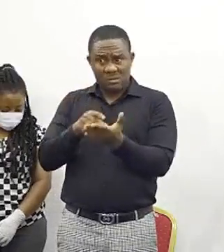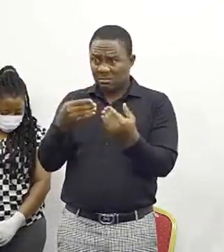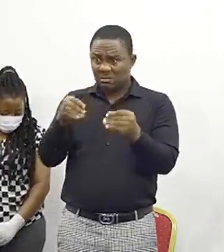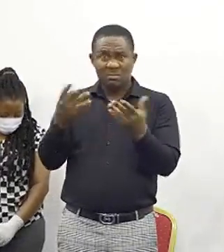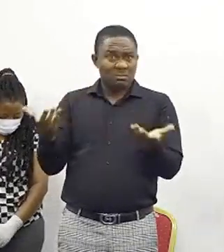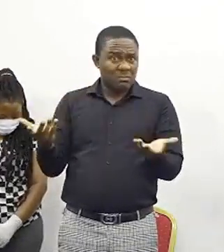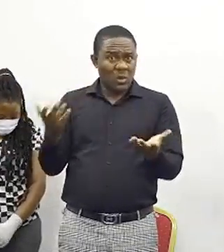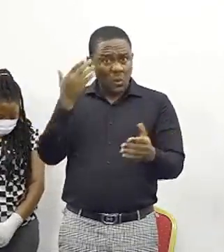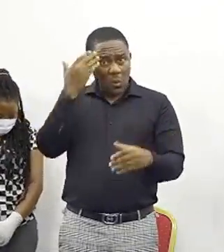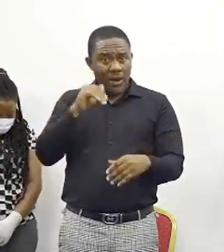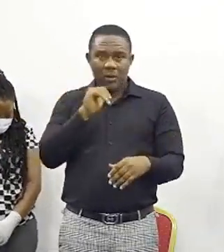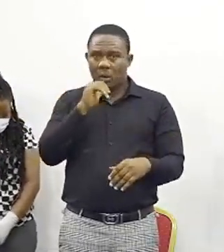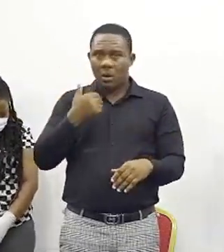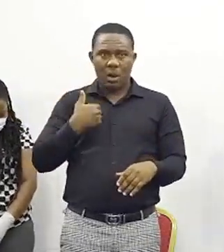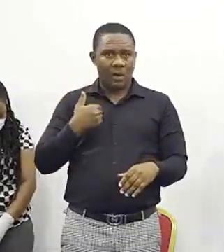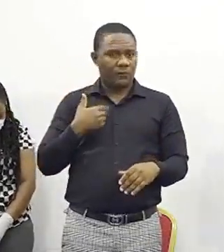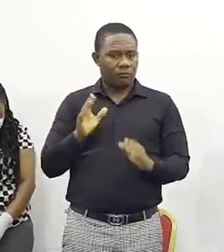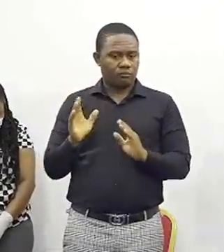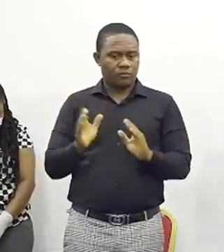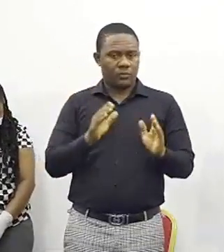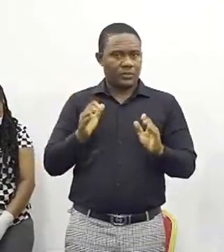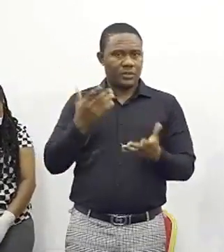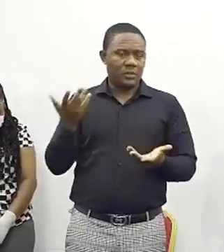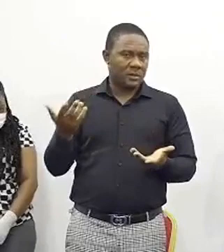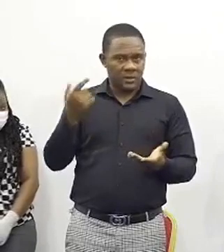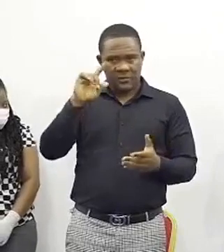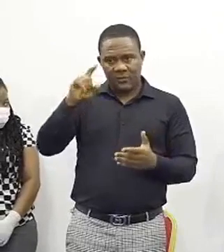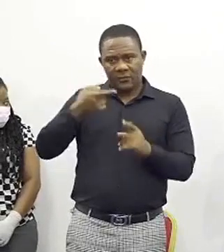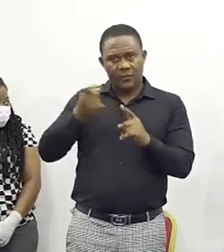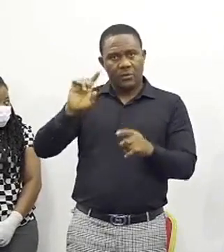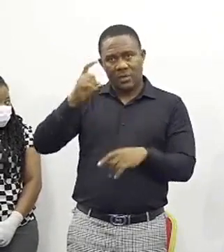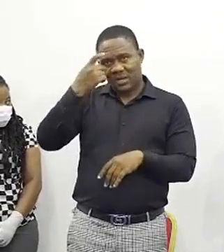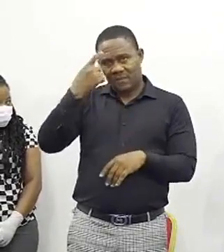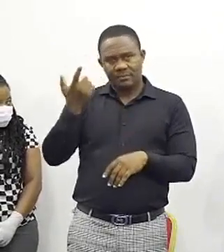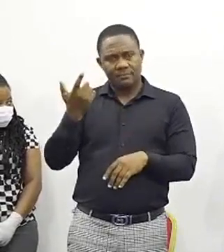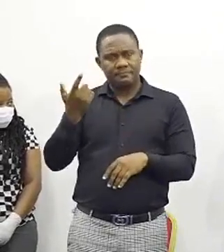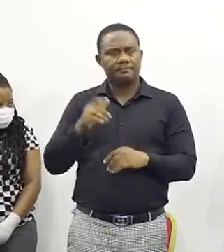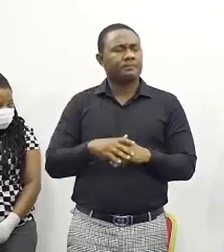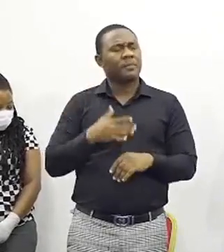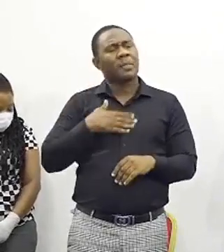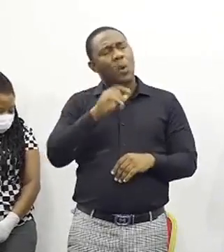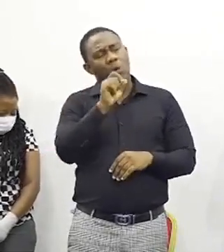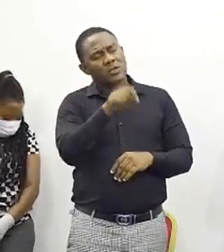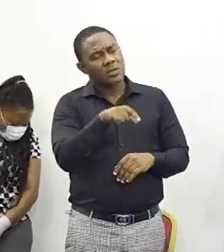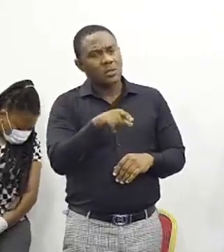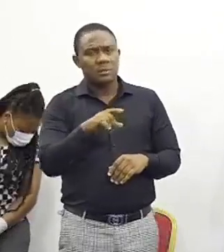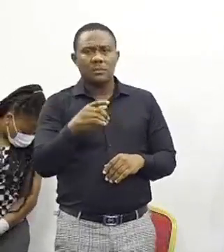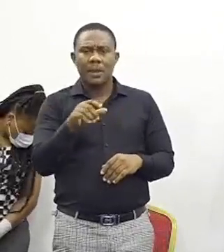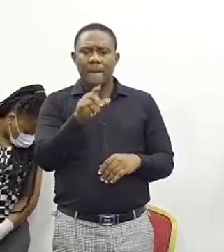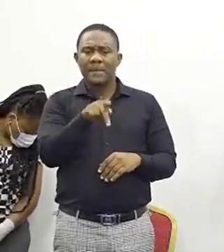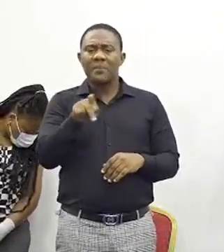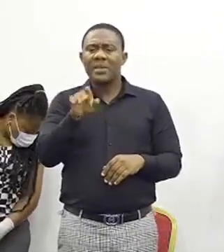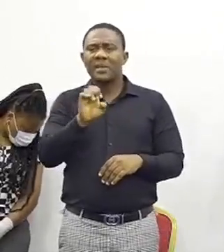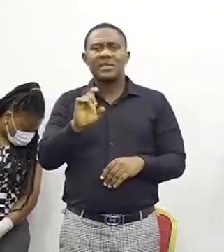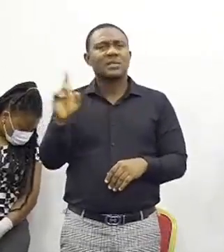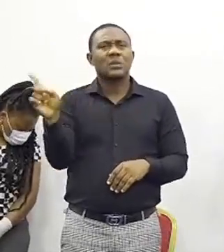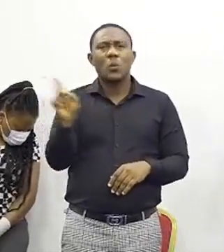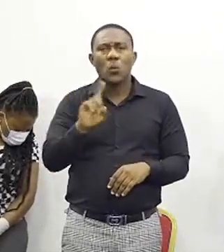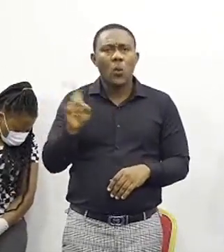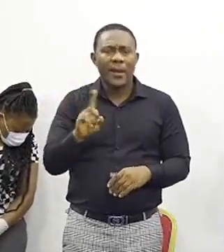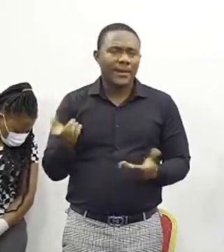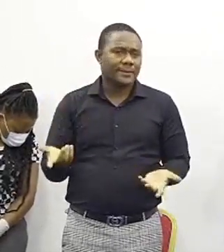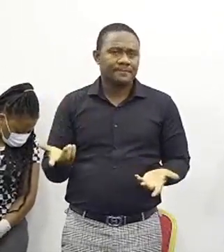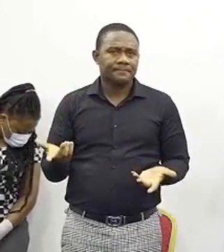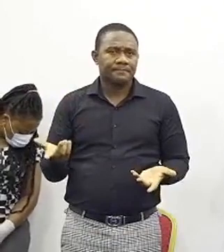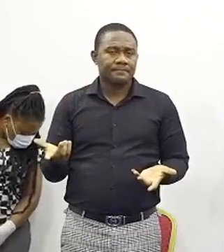the government. So my question to the health service, where are the PPEs that we've been told about that they've been distributed to all these